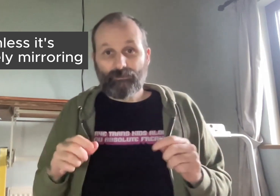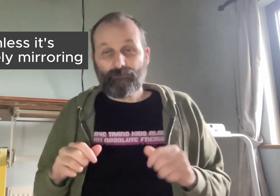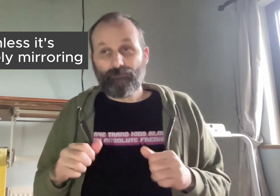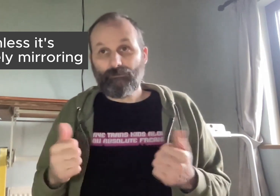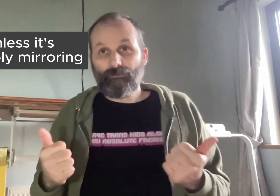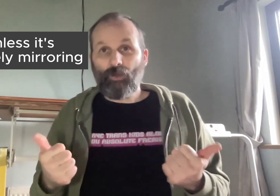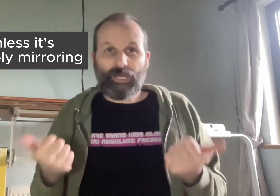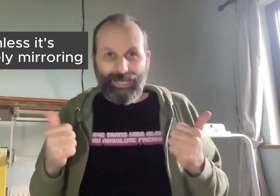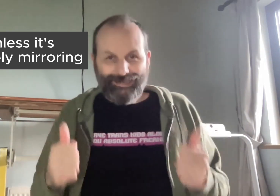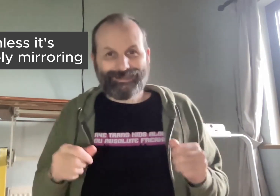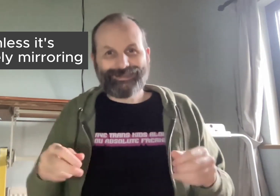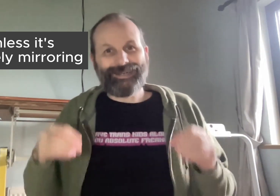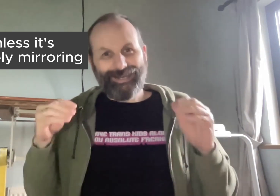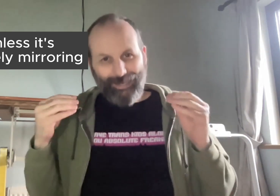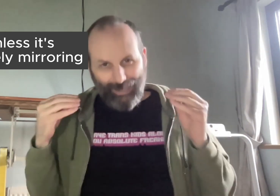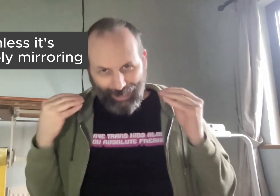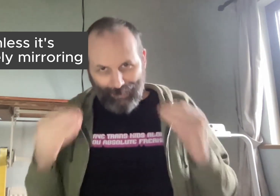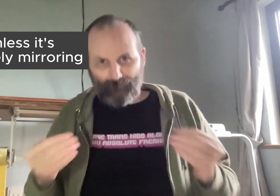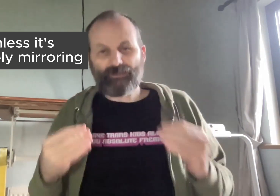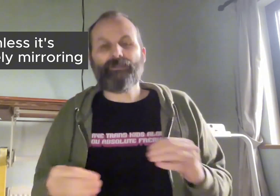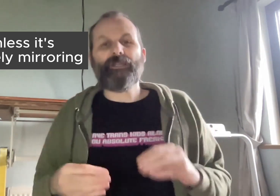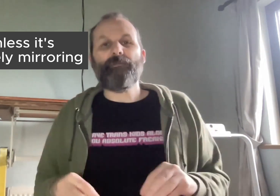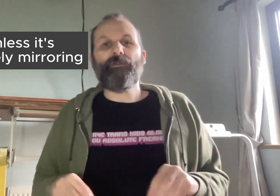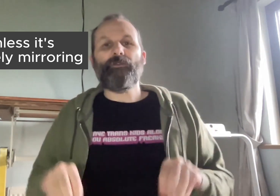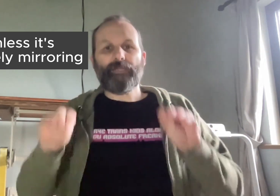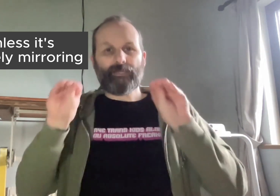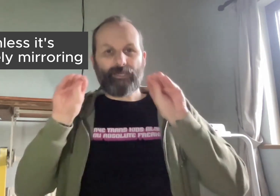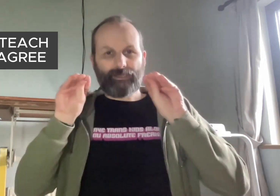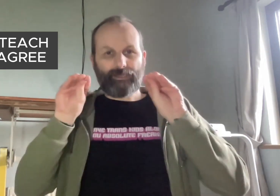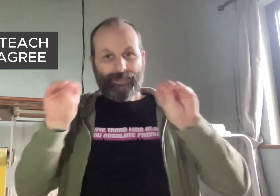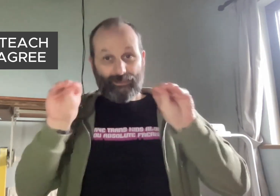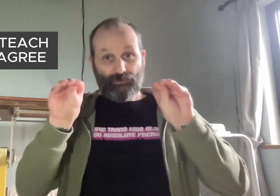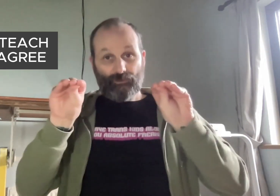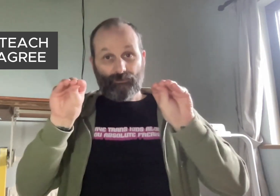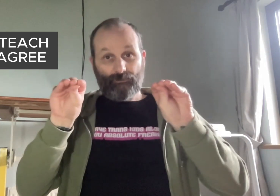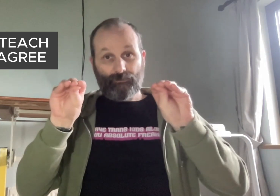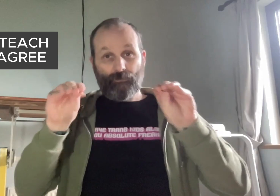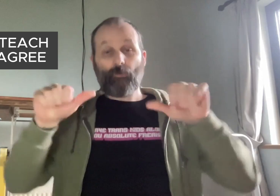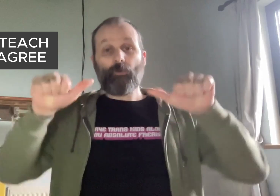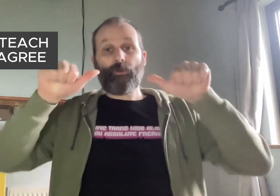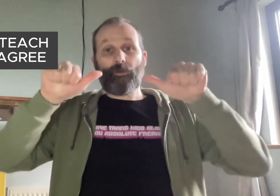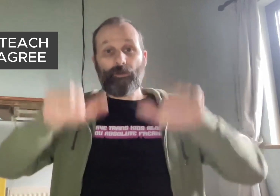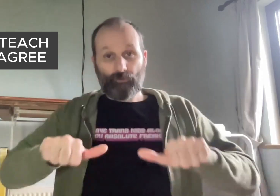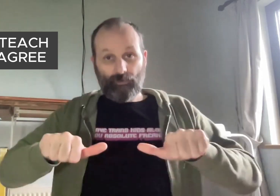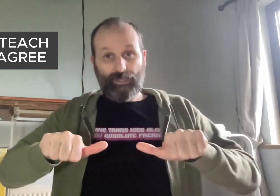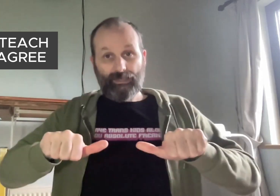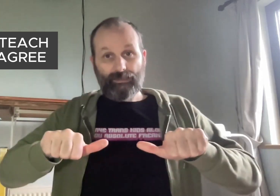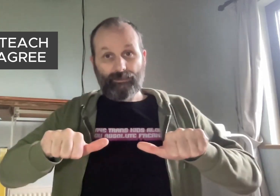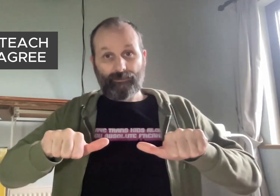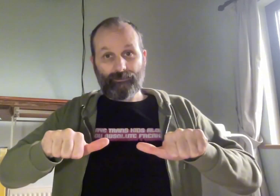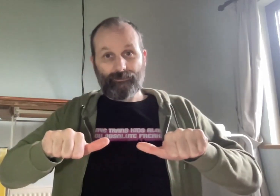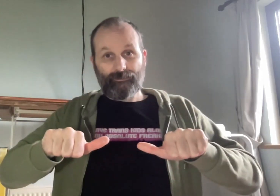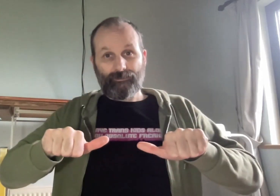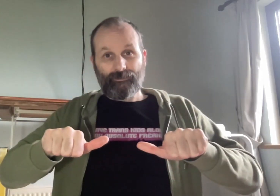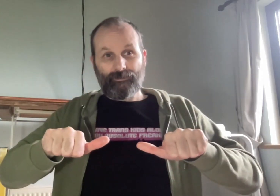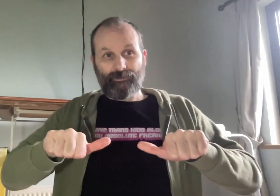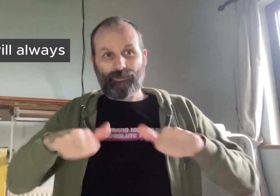even unless it's absolutely mirroring, like teach or agree, you